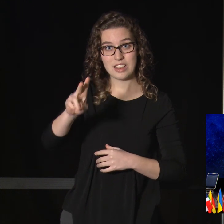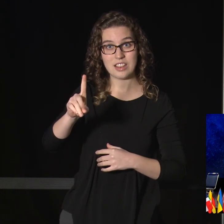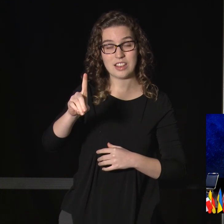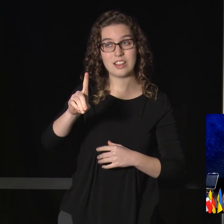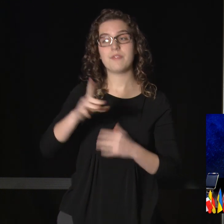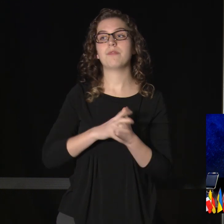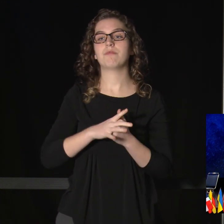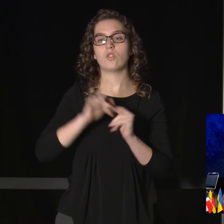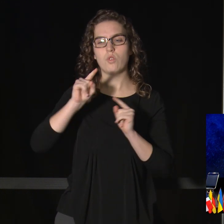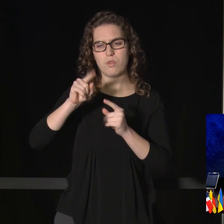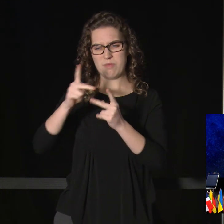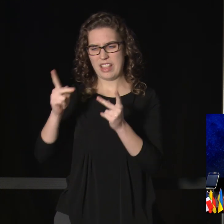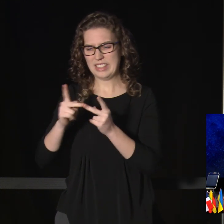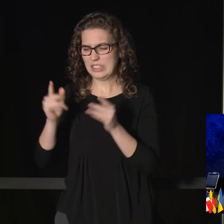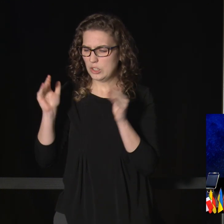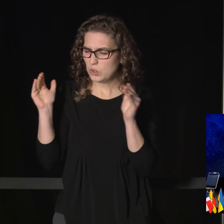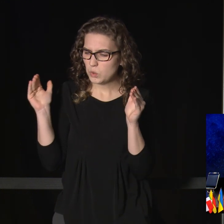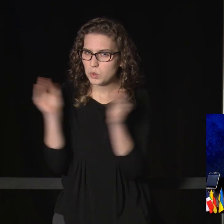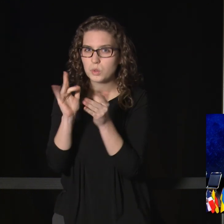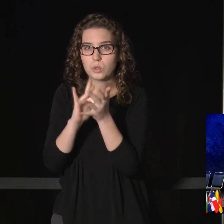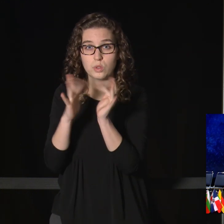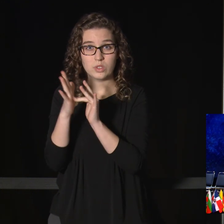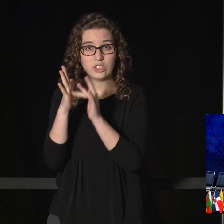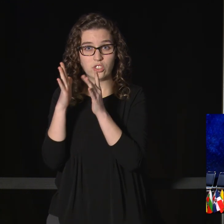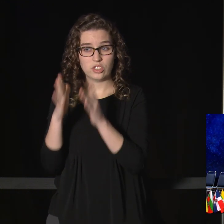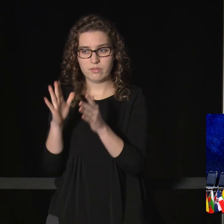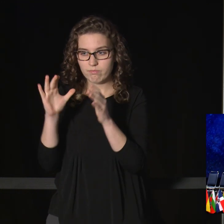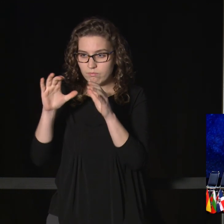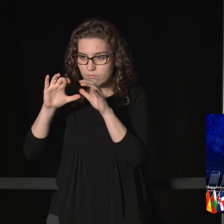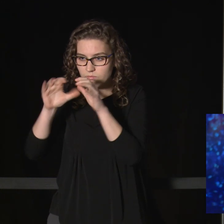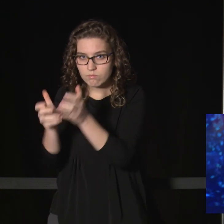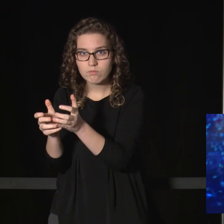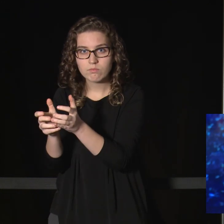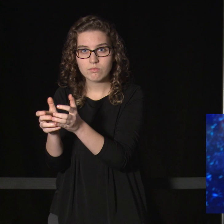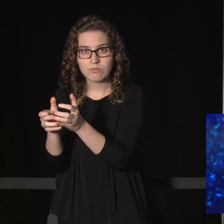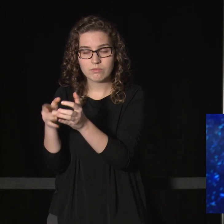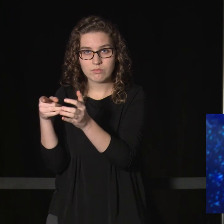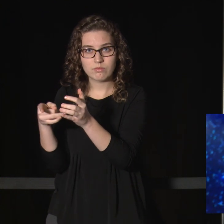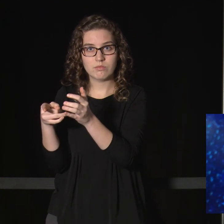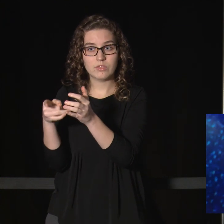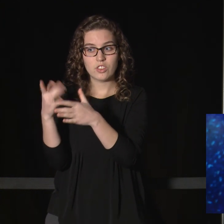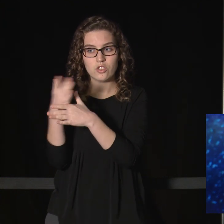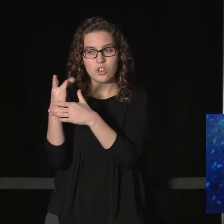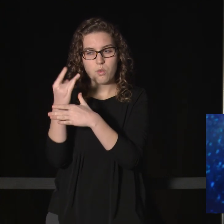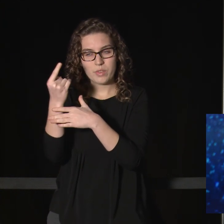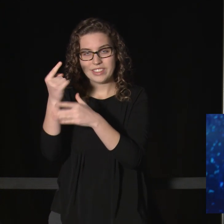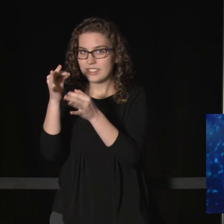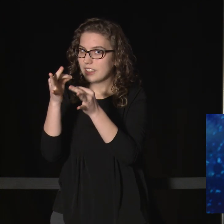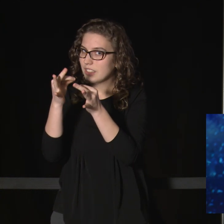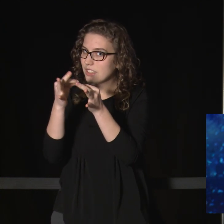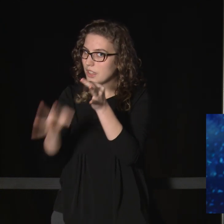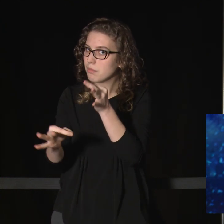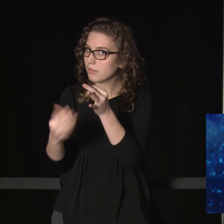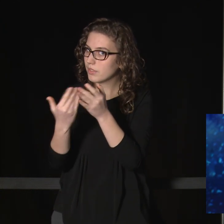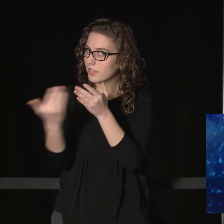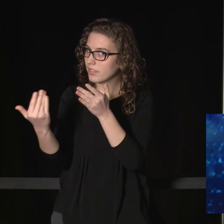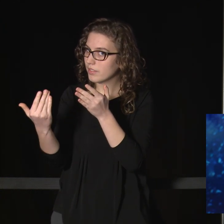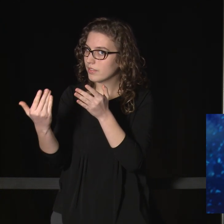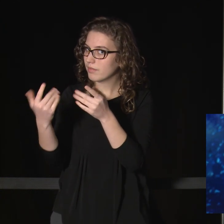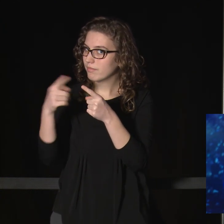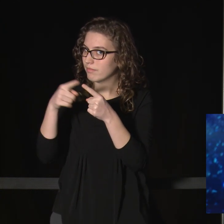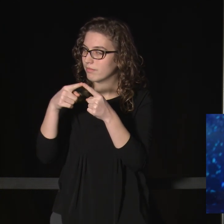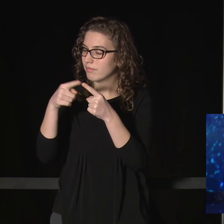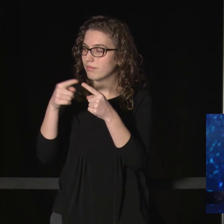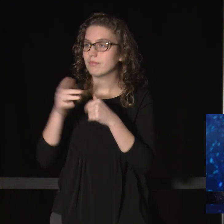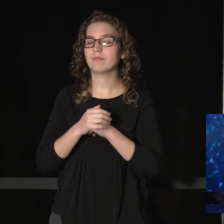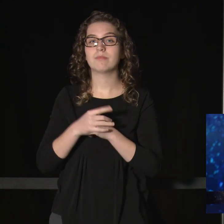Christian presence and to share with them just one simple thing. We